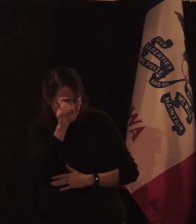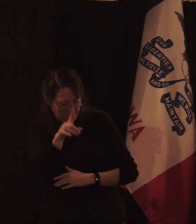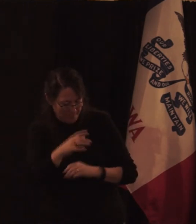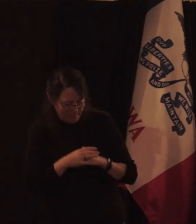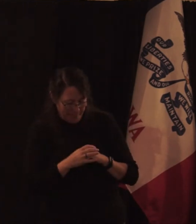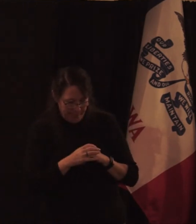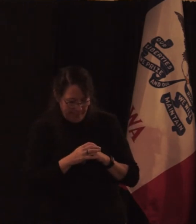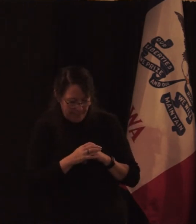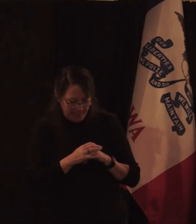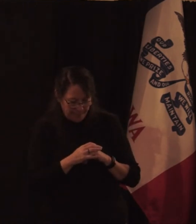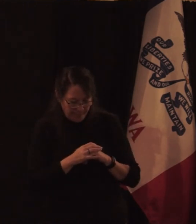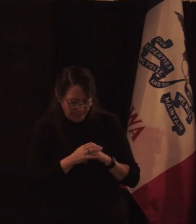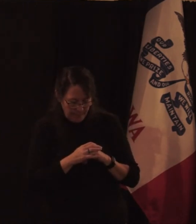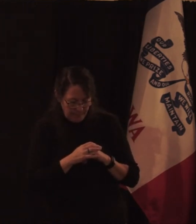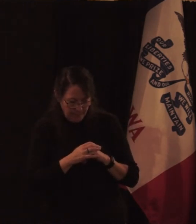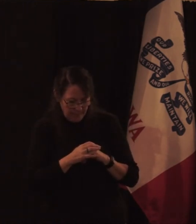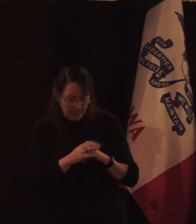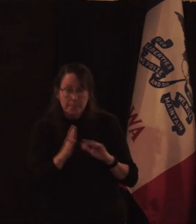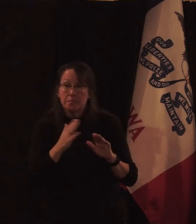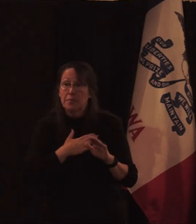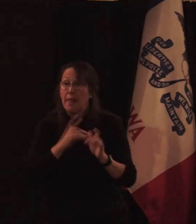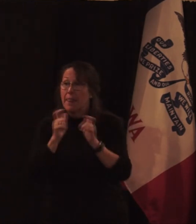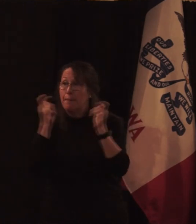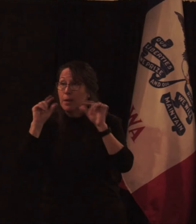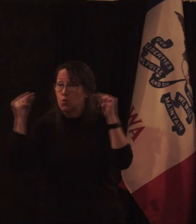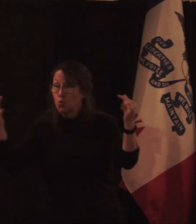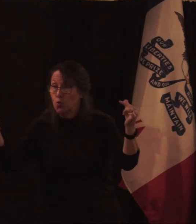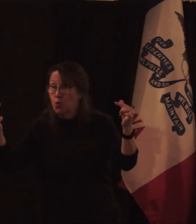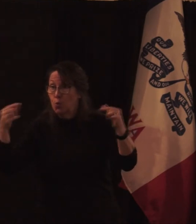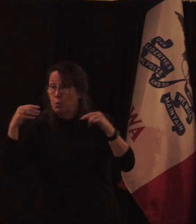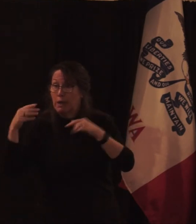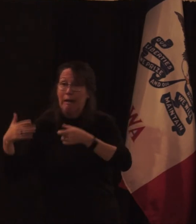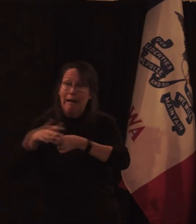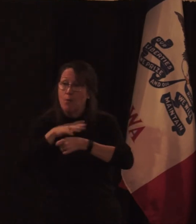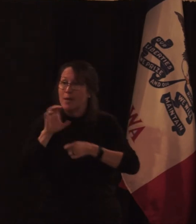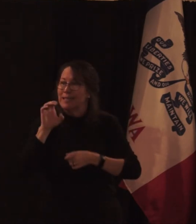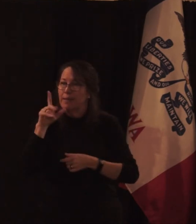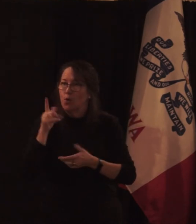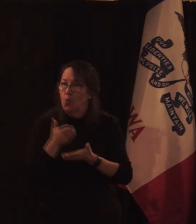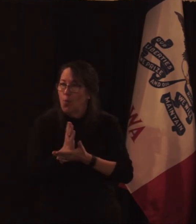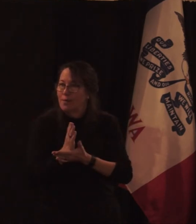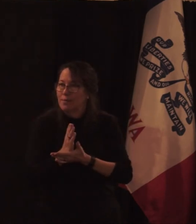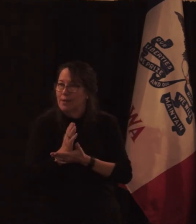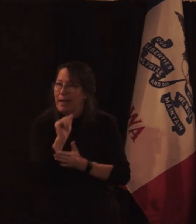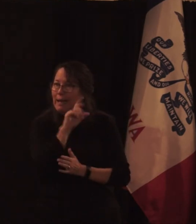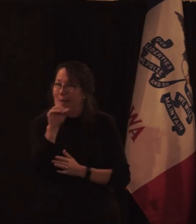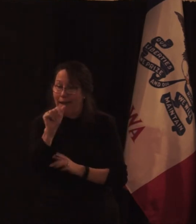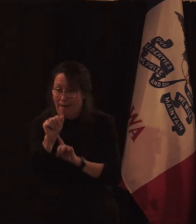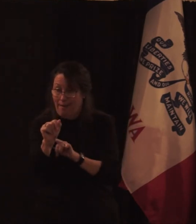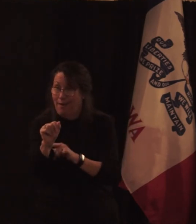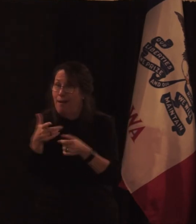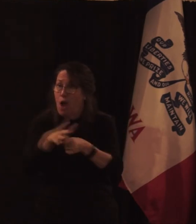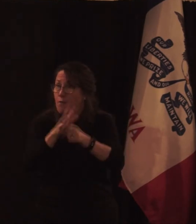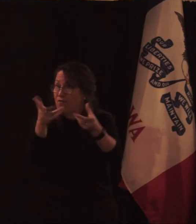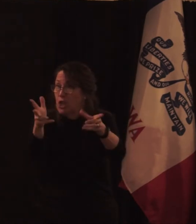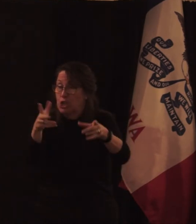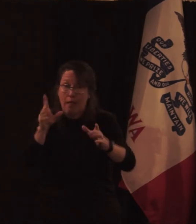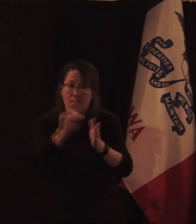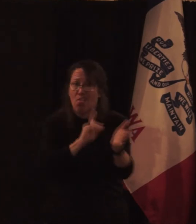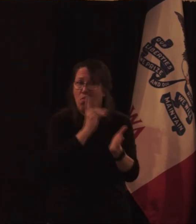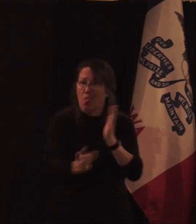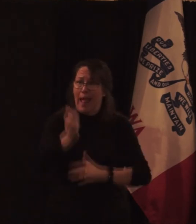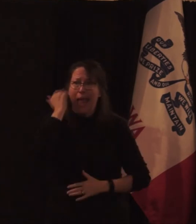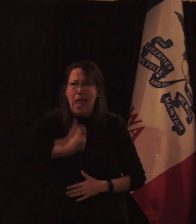I'd put it this way. The largest minority group in America, covered by a civil rights bill, the Americans with Disabilities Act, people